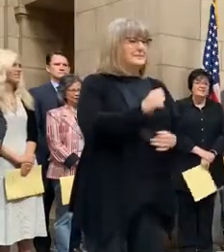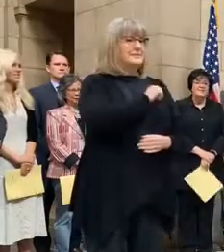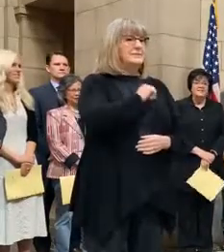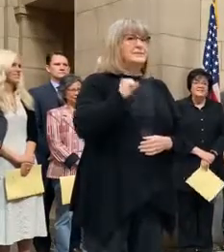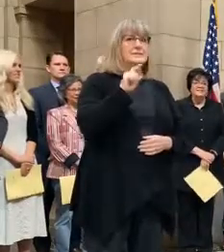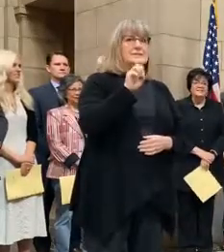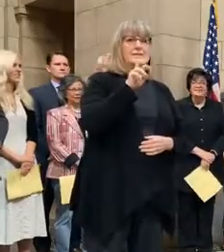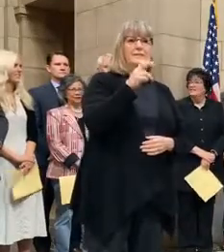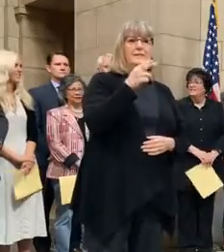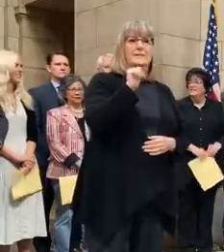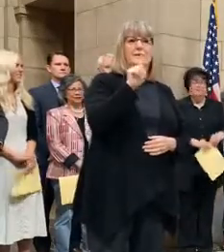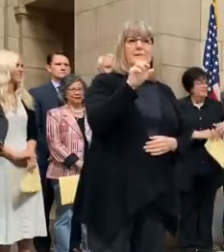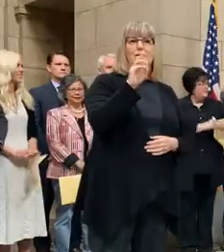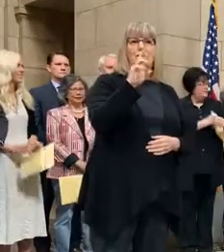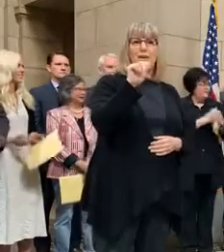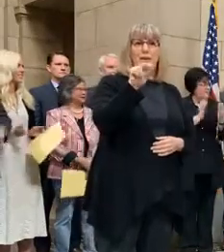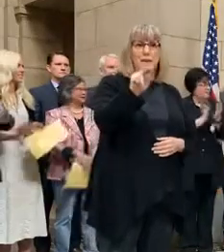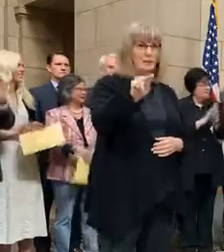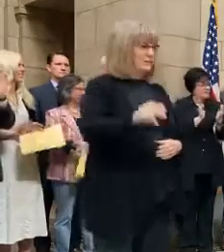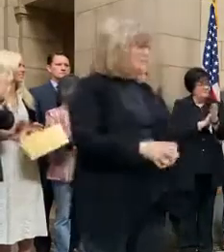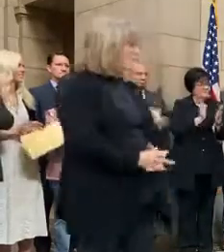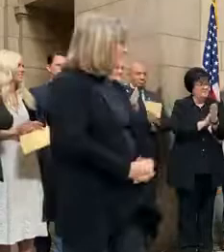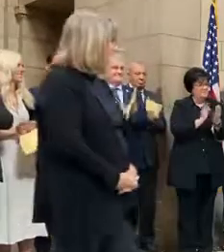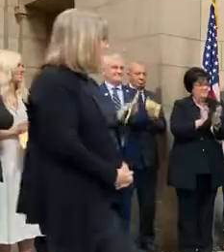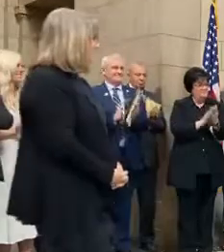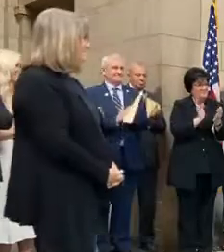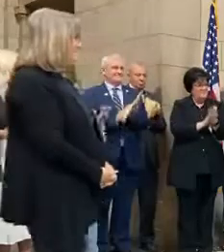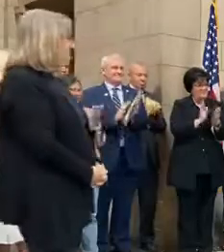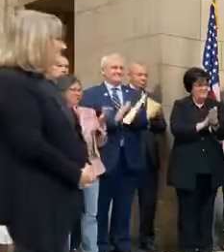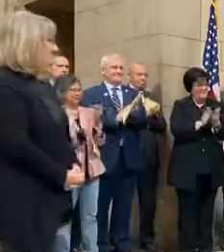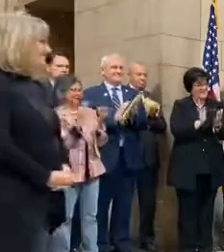Senator Steve Halloran.